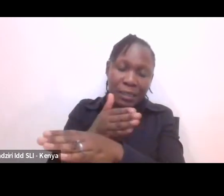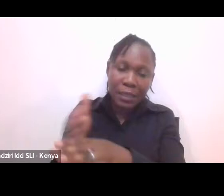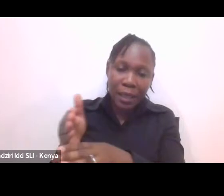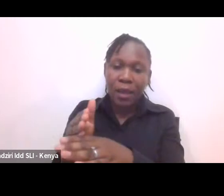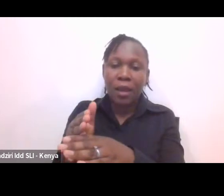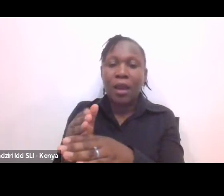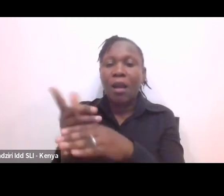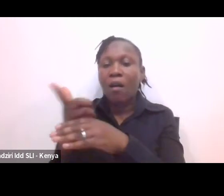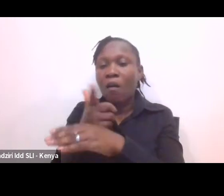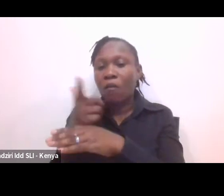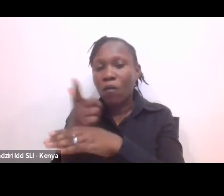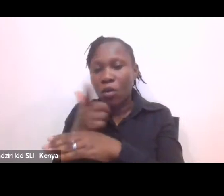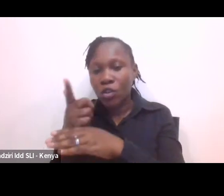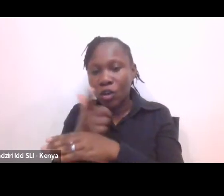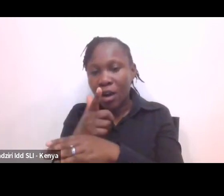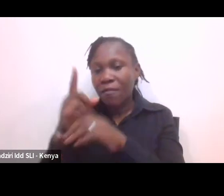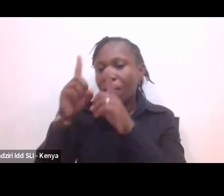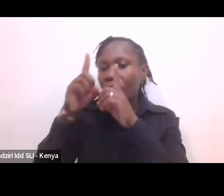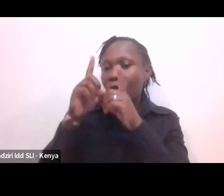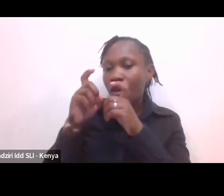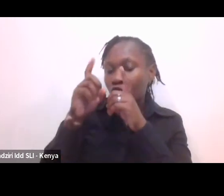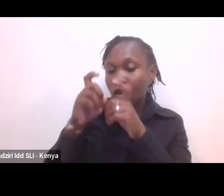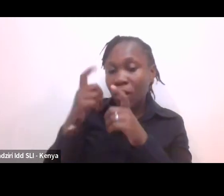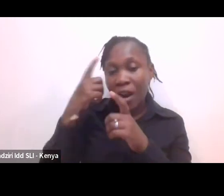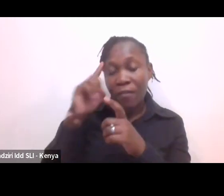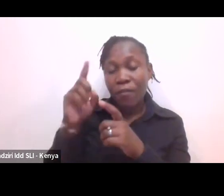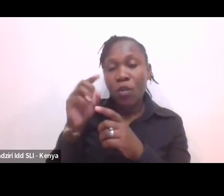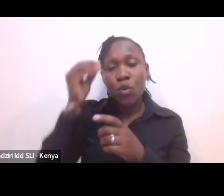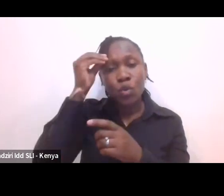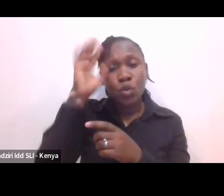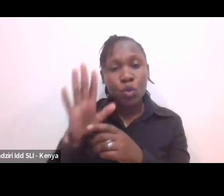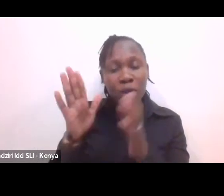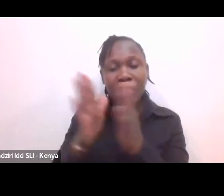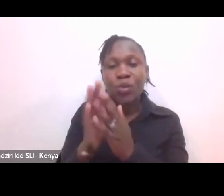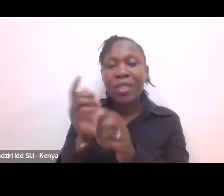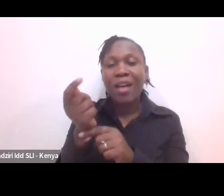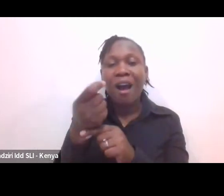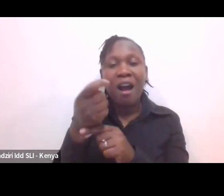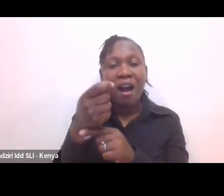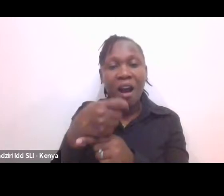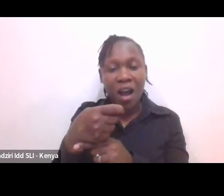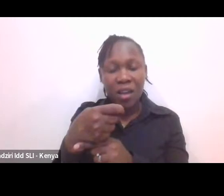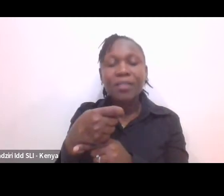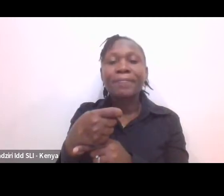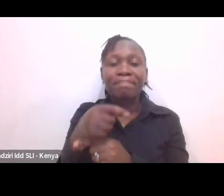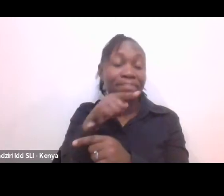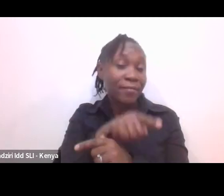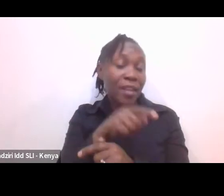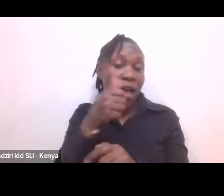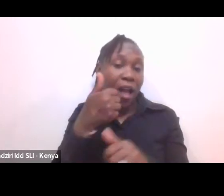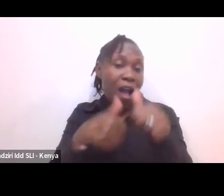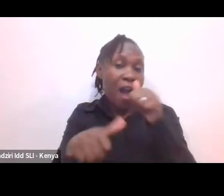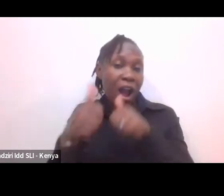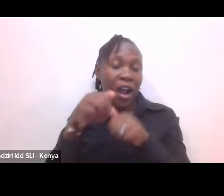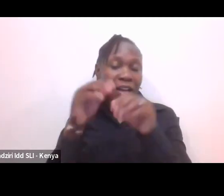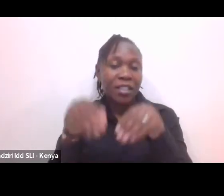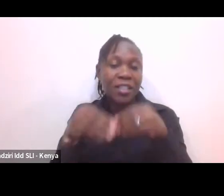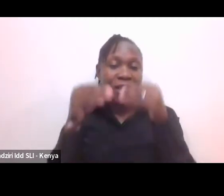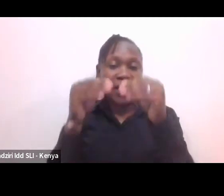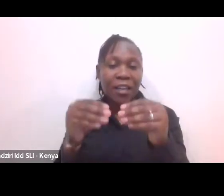foreign languages. For autistic students, these activities provide a strong foundation of